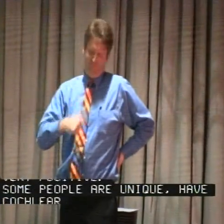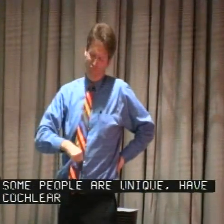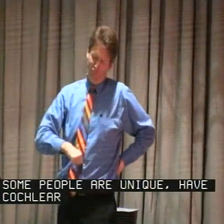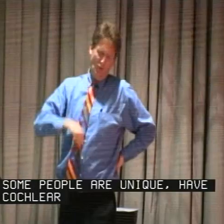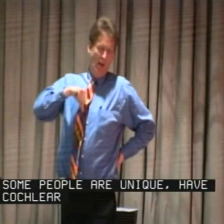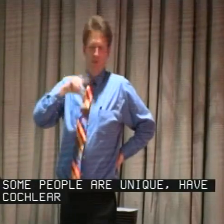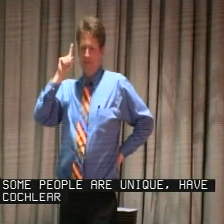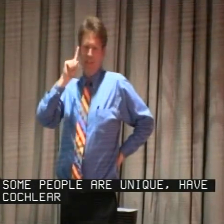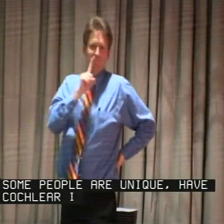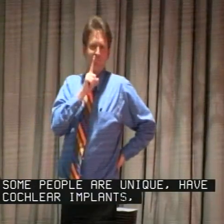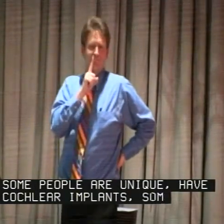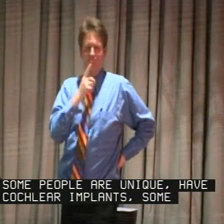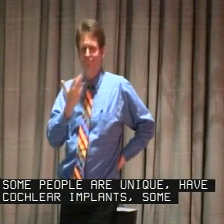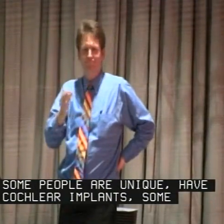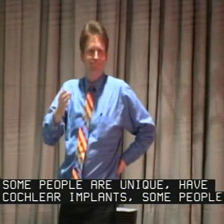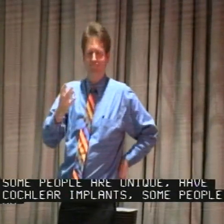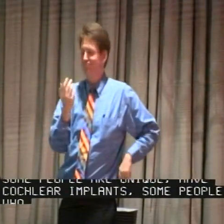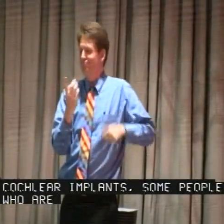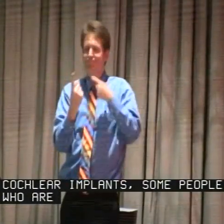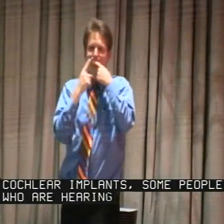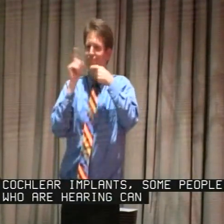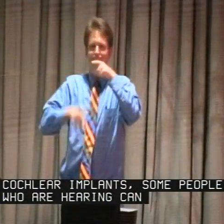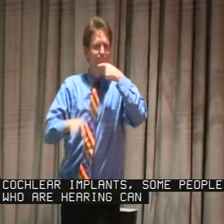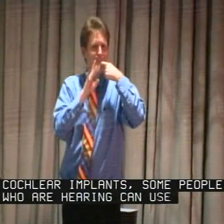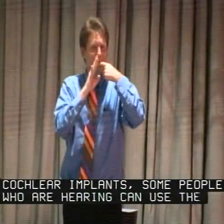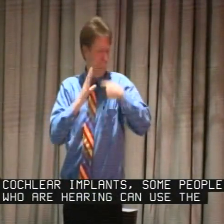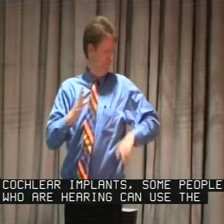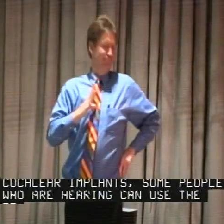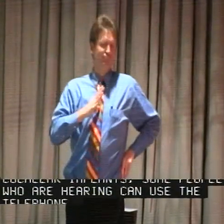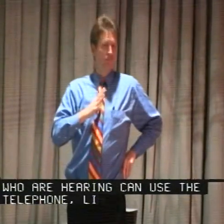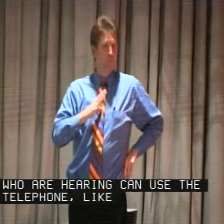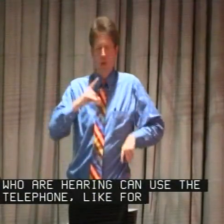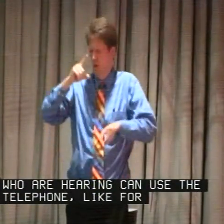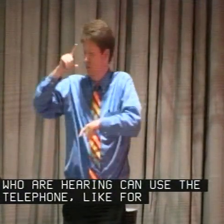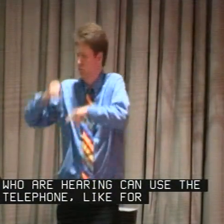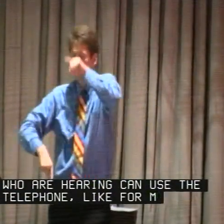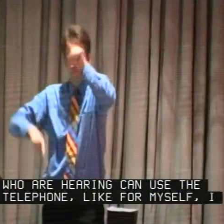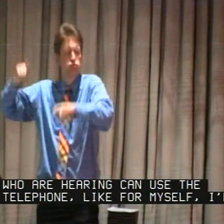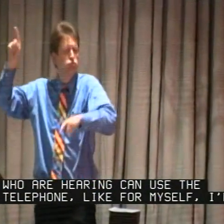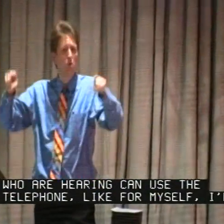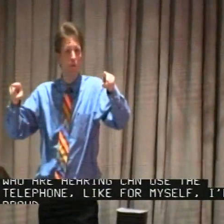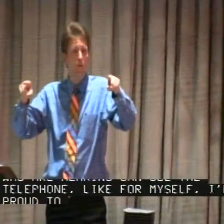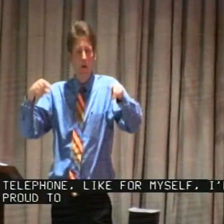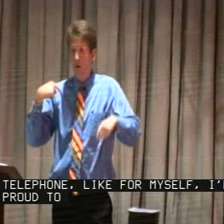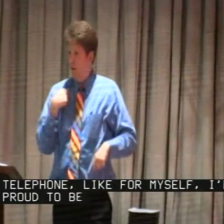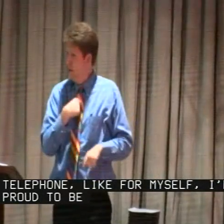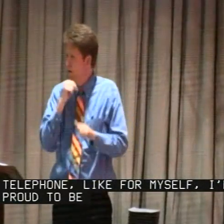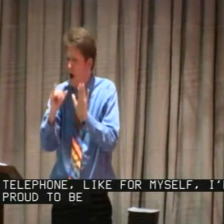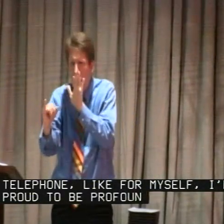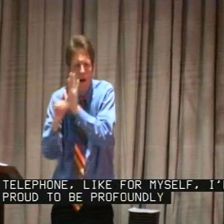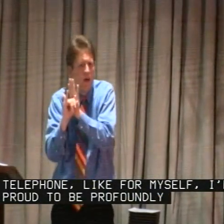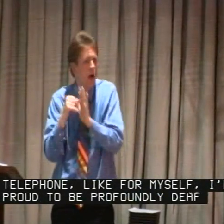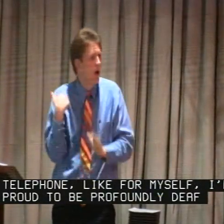the telephone. Like for myself, I'm proud to be profoundly deaf, and I'm not able to use spoken English. There's a